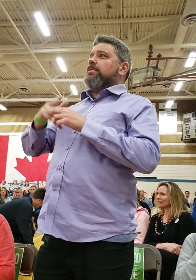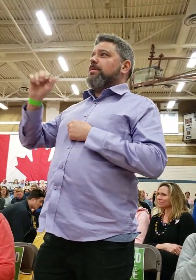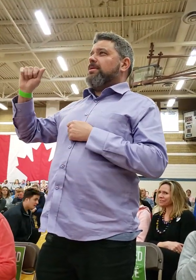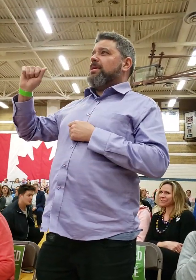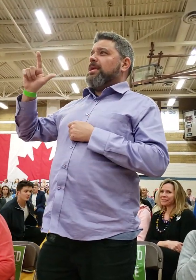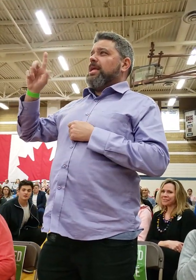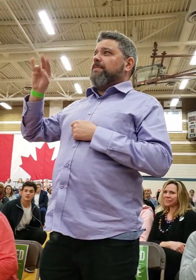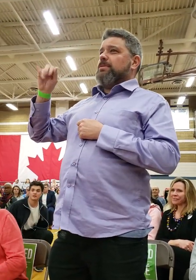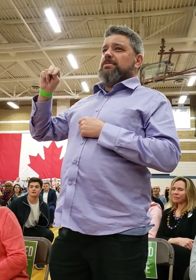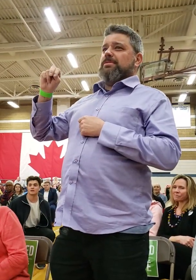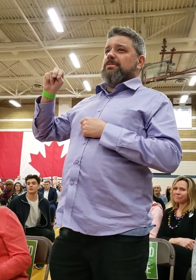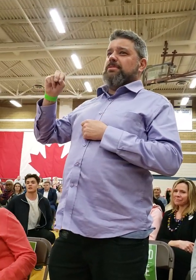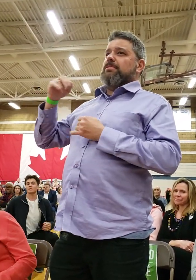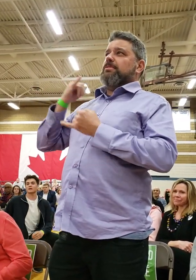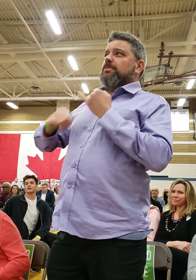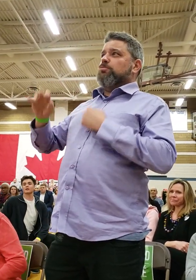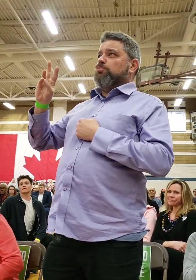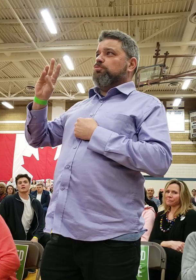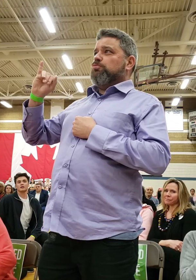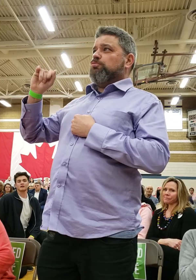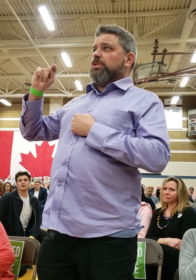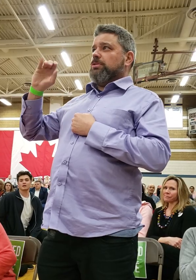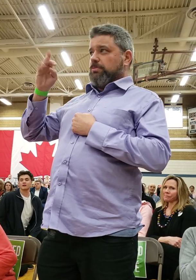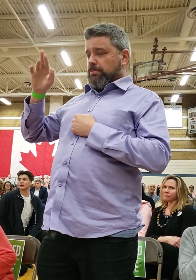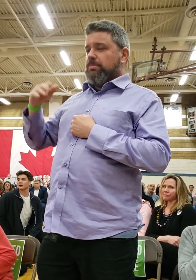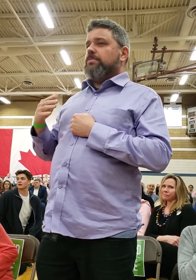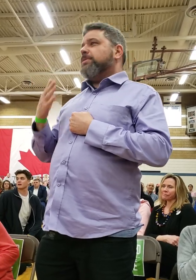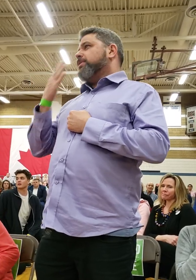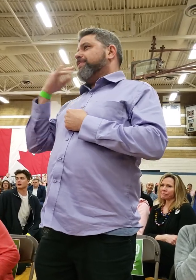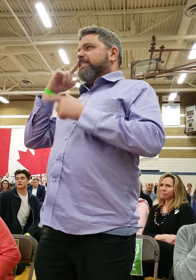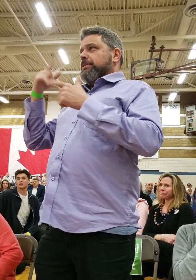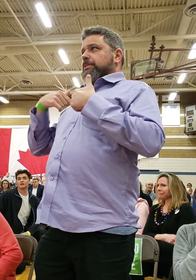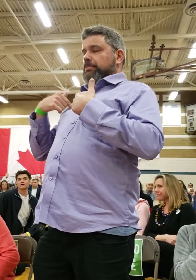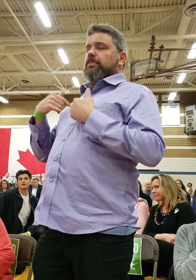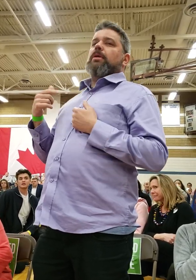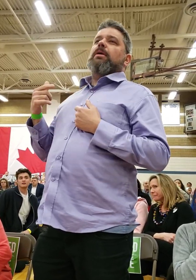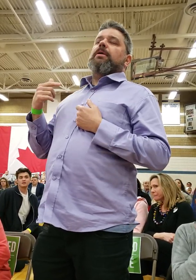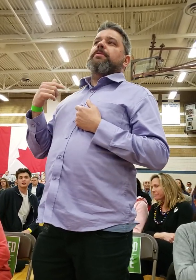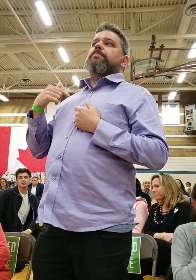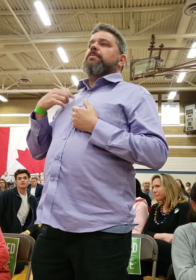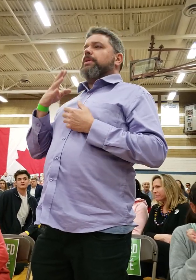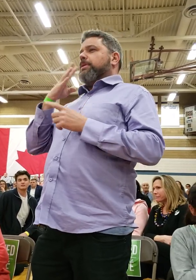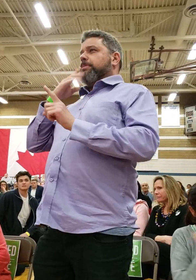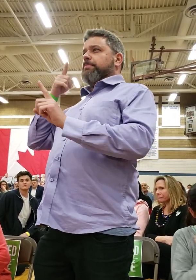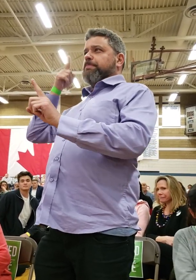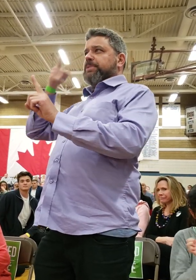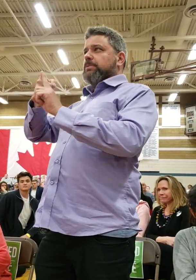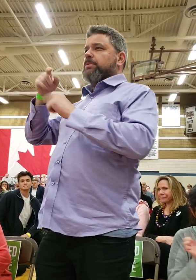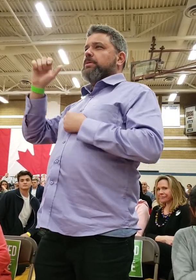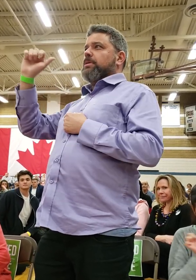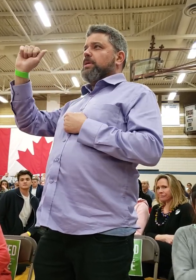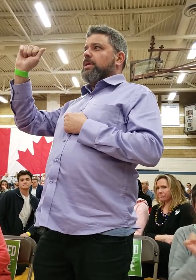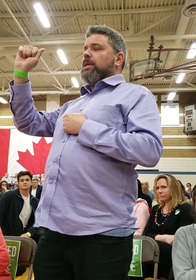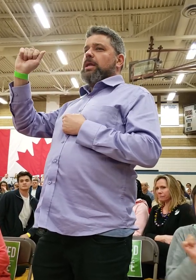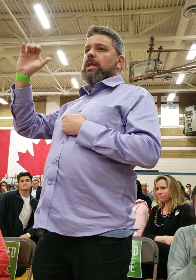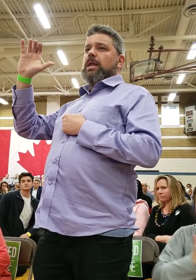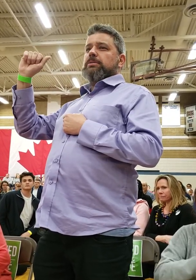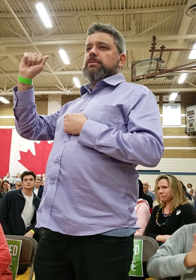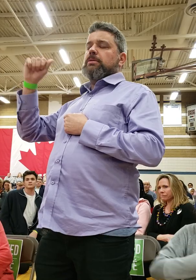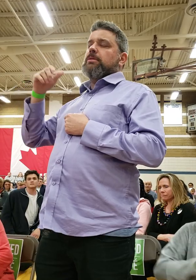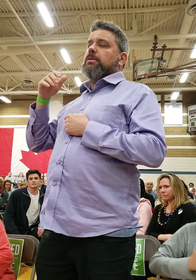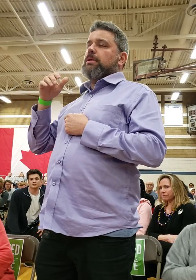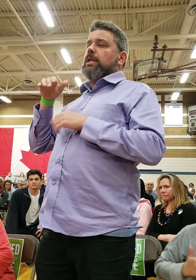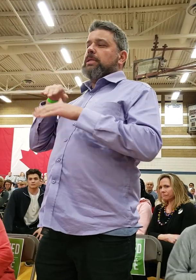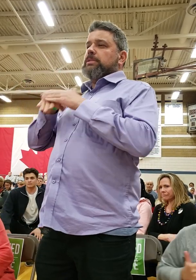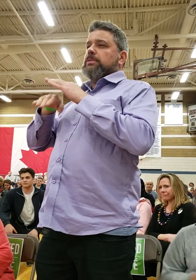Hello, Justin. My name is Alvin Witcher, and thank you very much for allowing me to ask a question. I